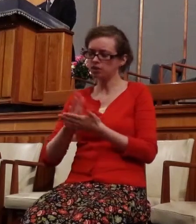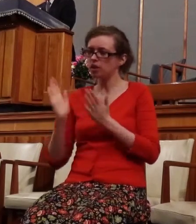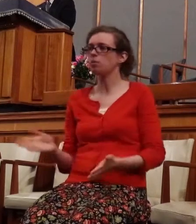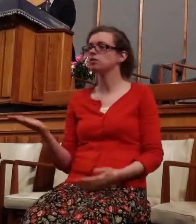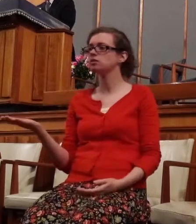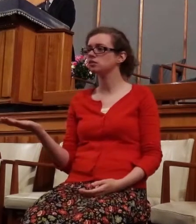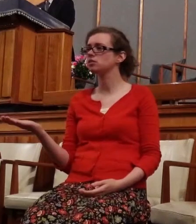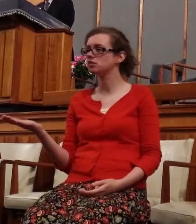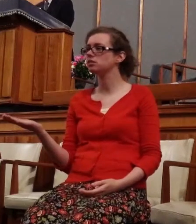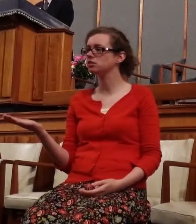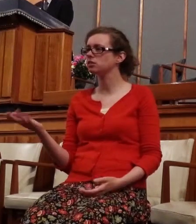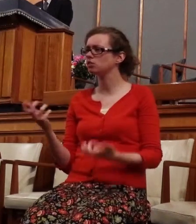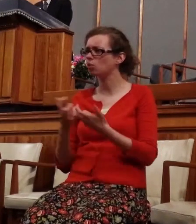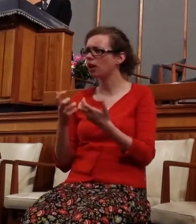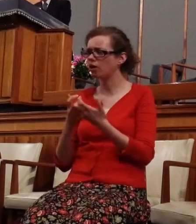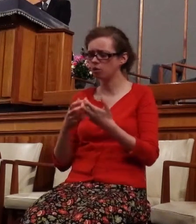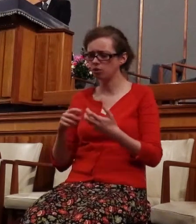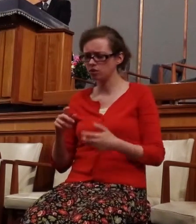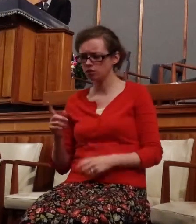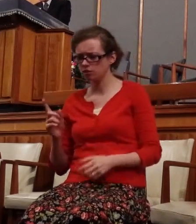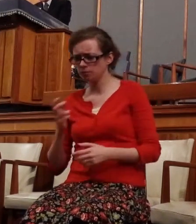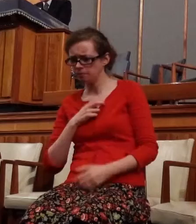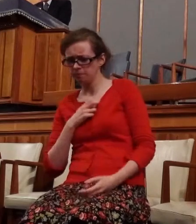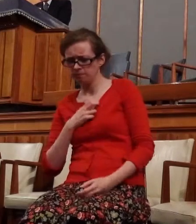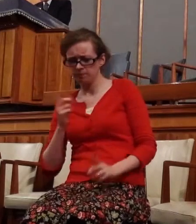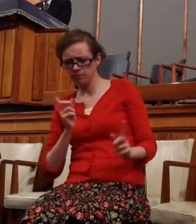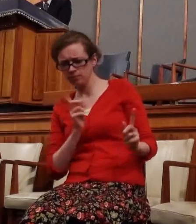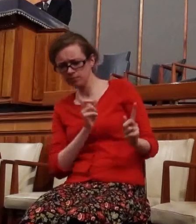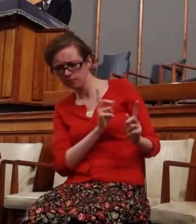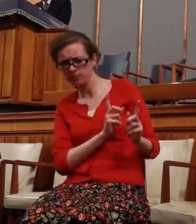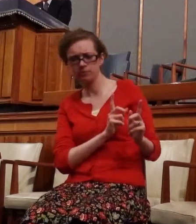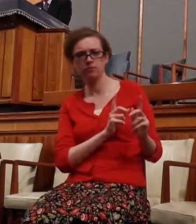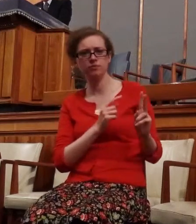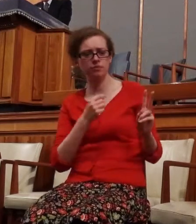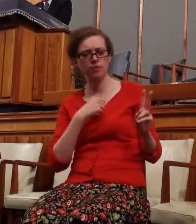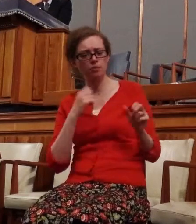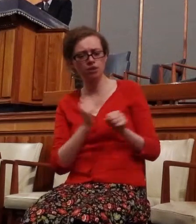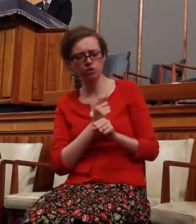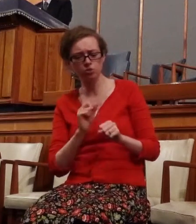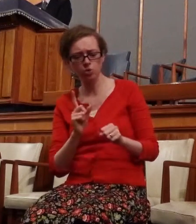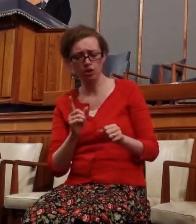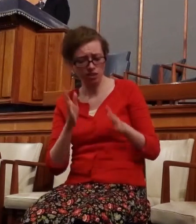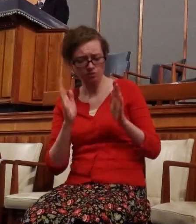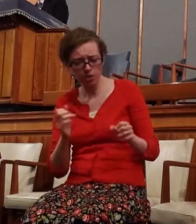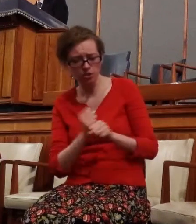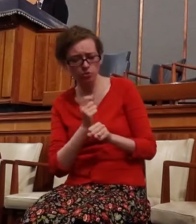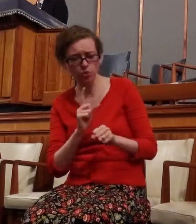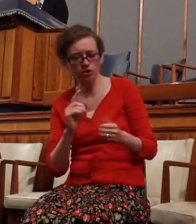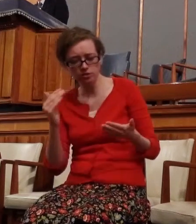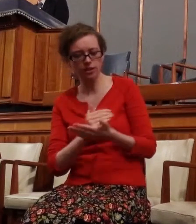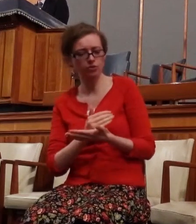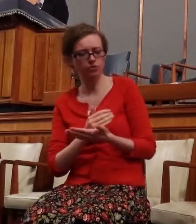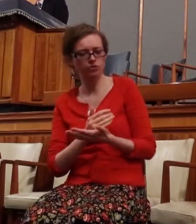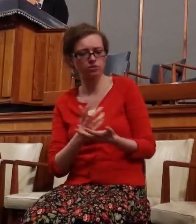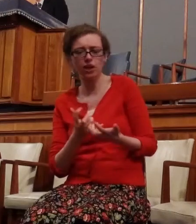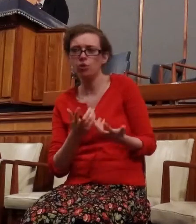So trembling, he comes before Paul and Silas. "Sirs, what must I do to be saved?" To be saved means